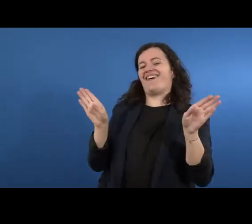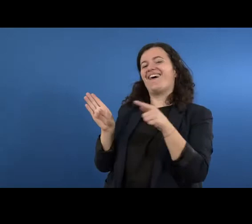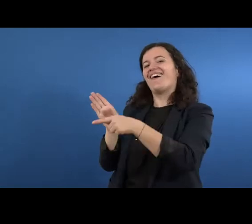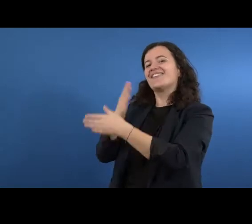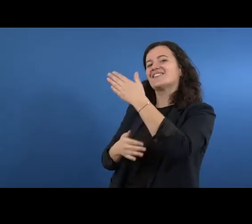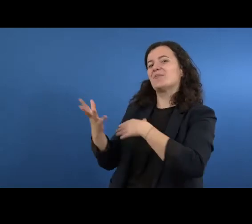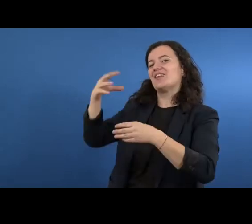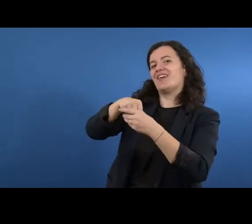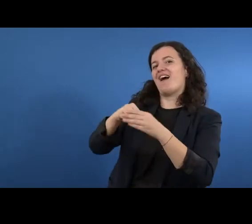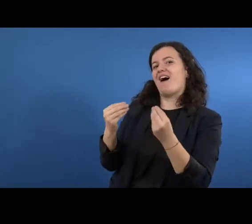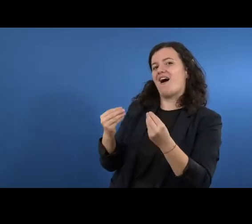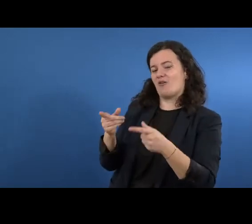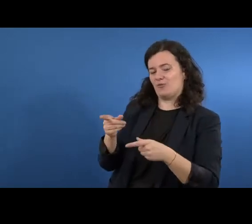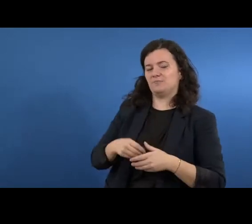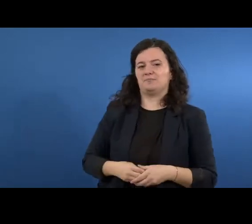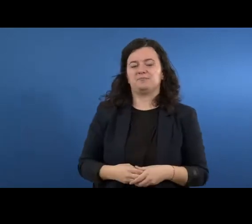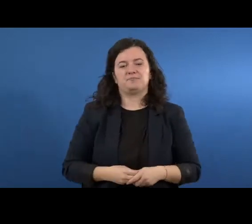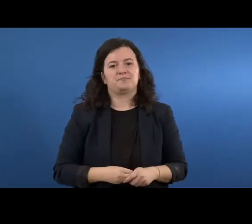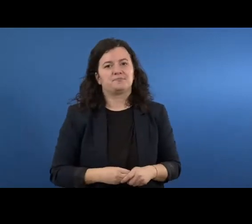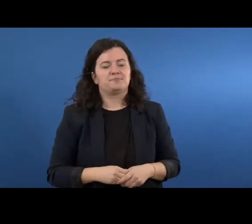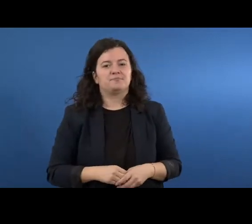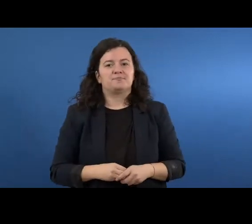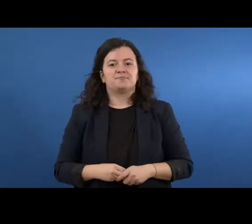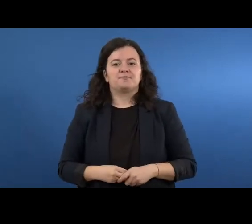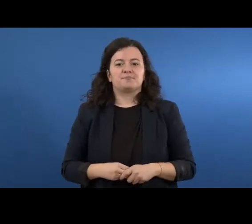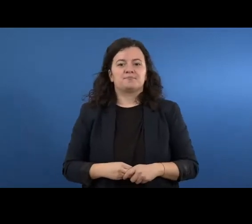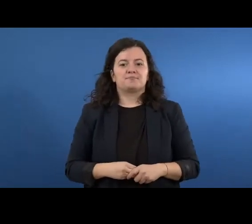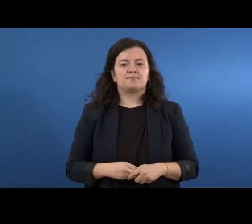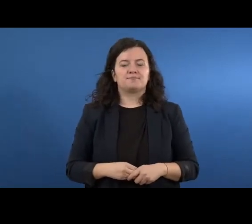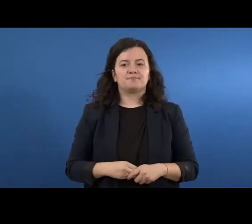Last thing I may touch upon is the fact that